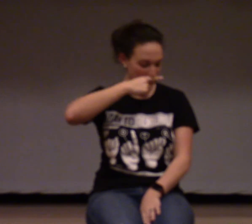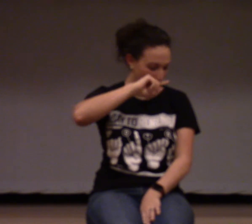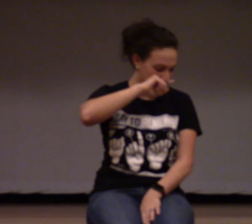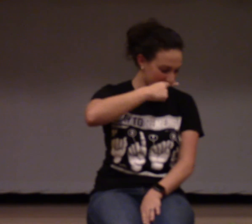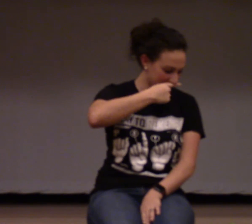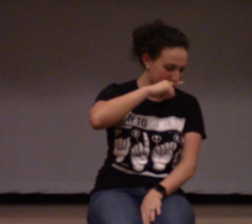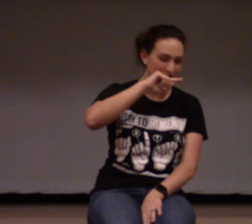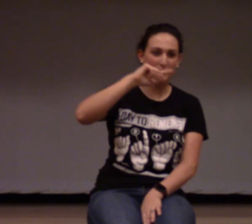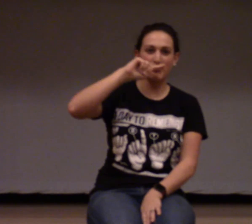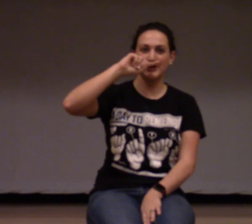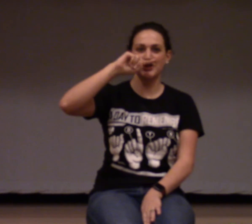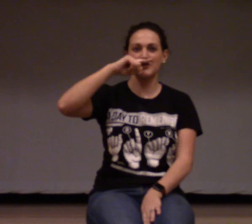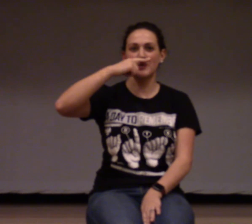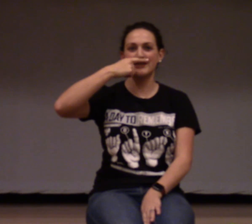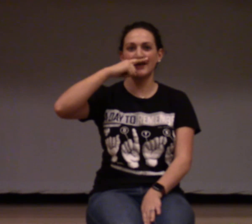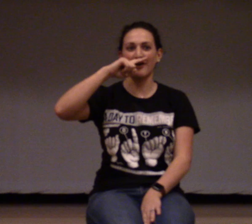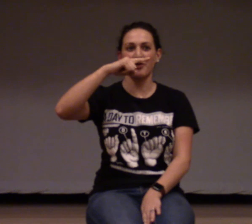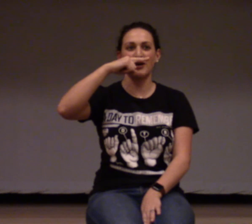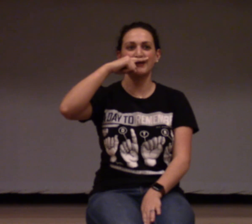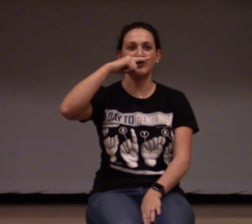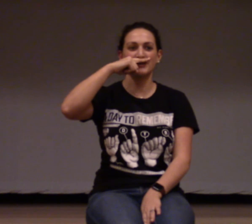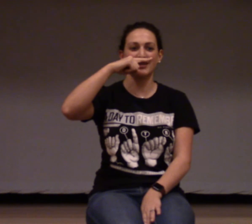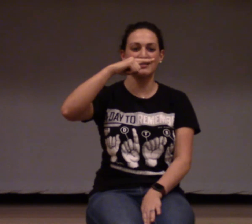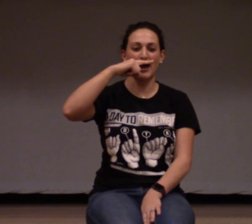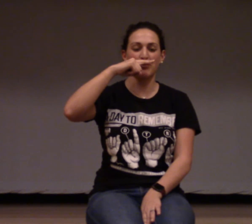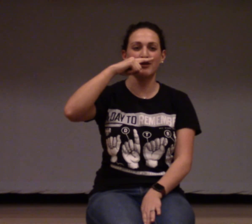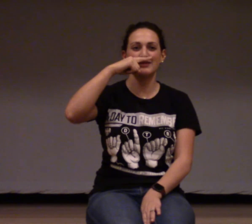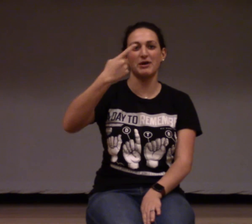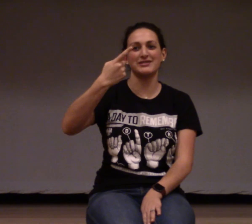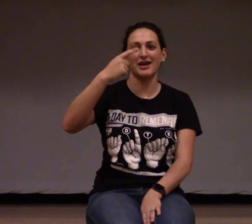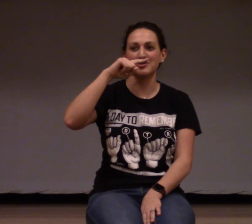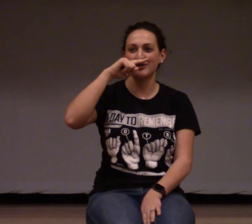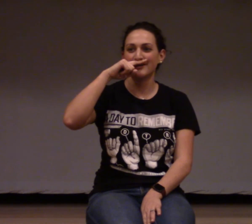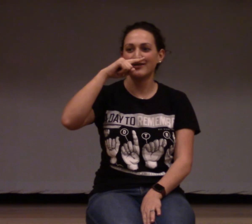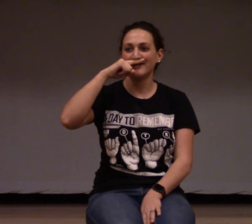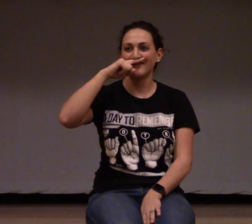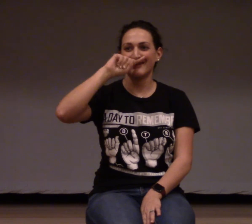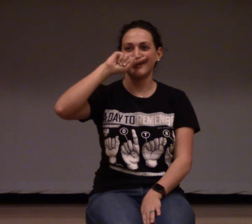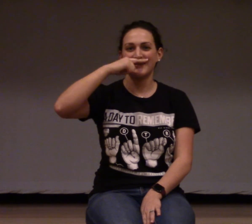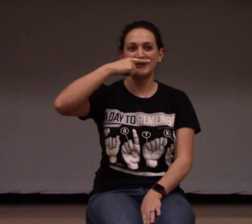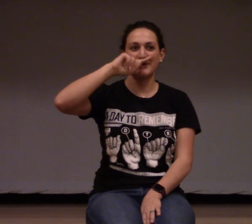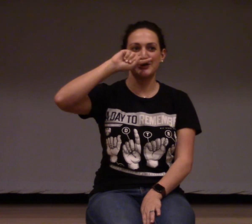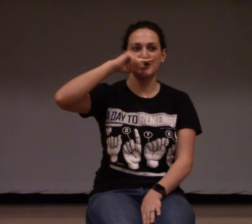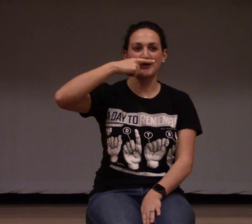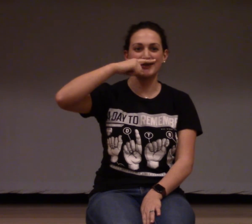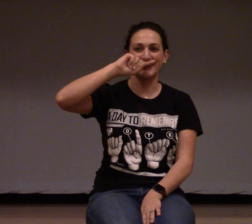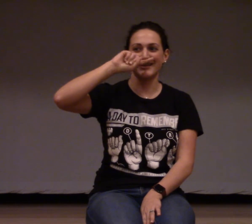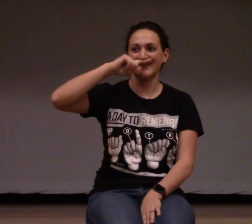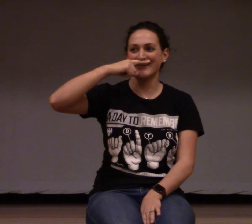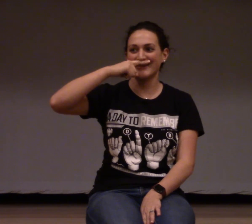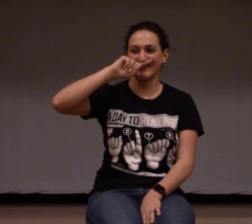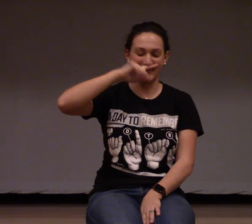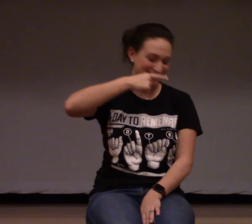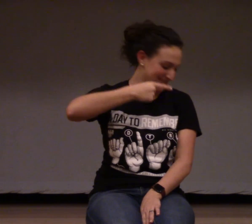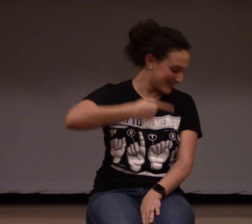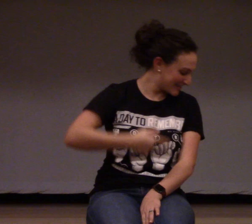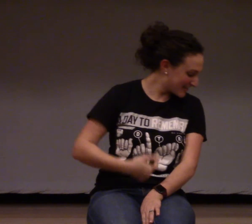Corn. Yep, and make sure you twist it. Otherwise, if you just like tap it, it's mustache. So make sure you twist it.